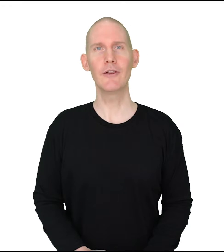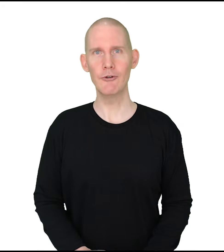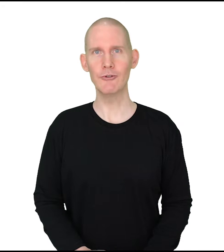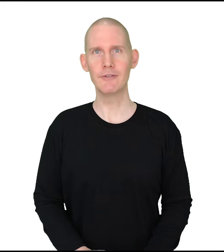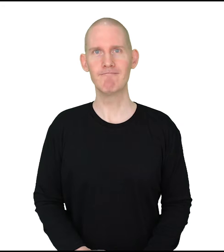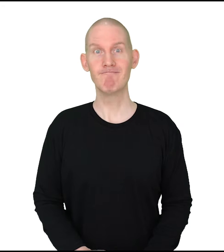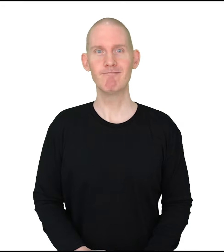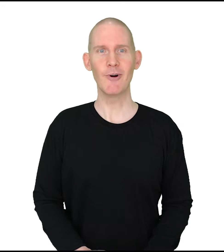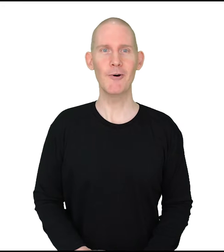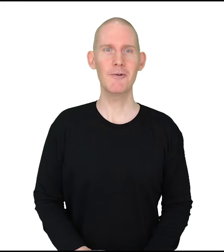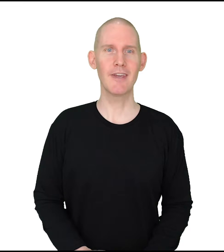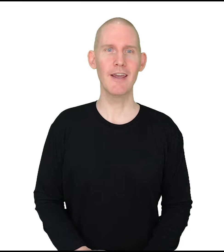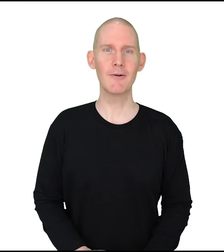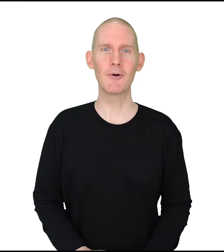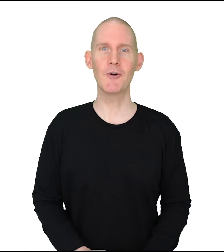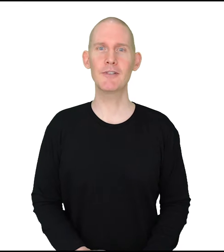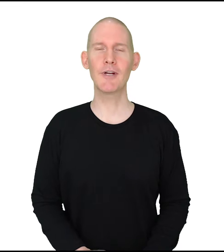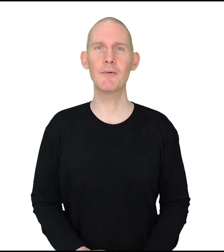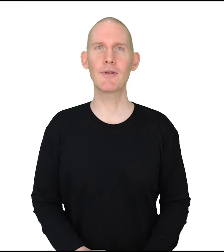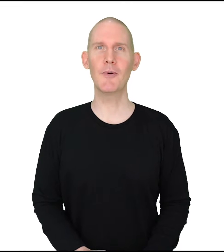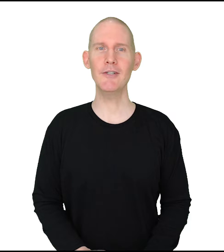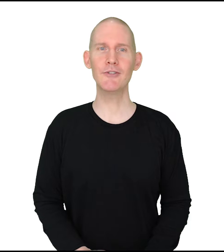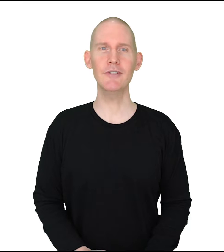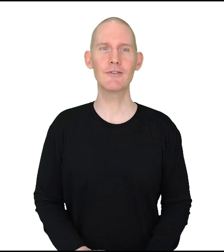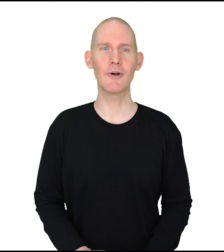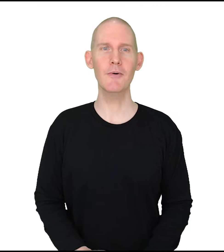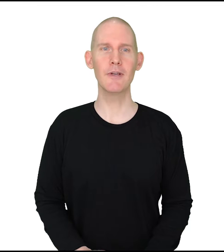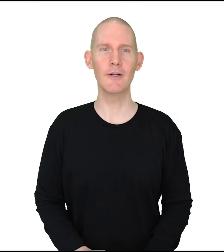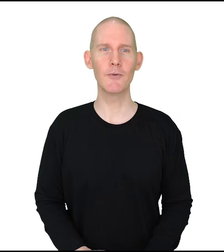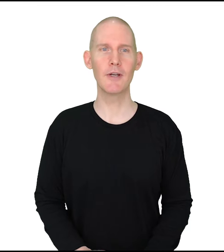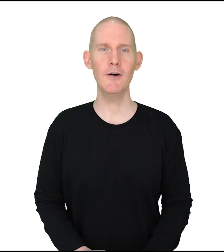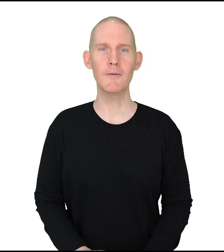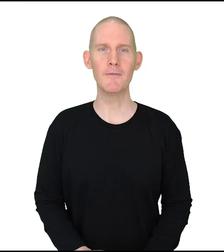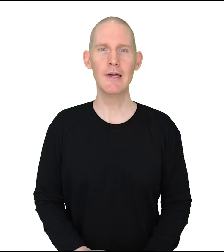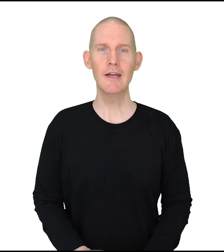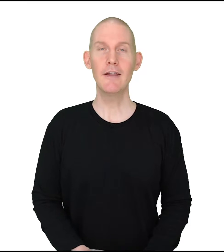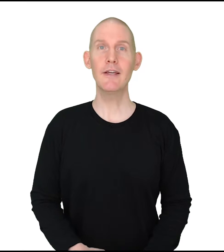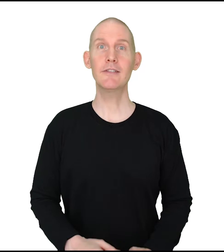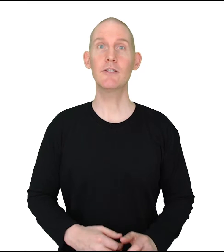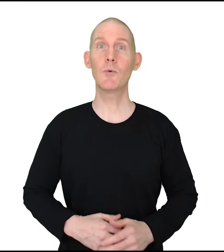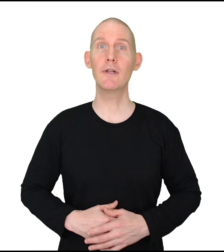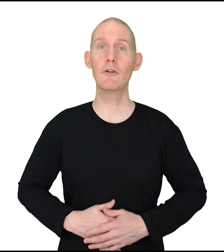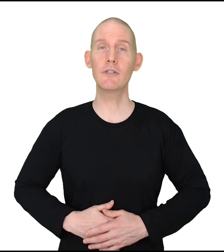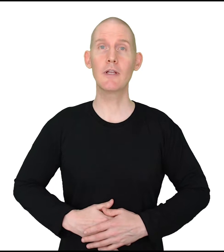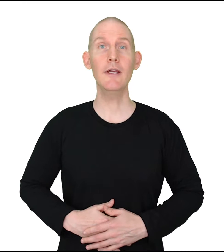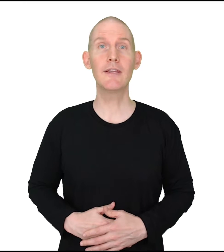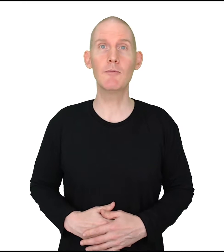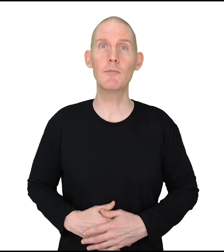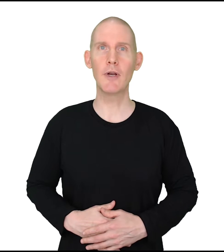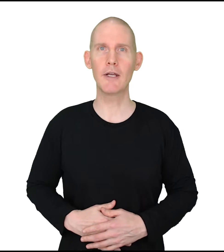lose. Okay, we're going to start with the question, so here we go. This is what it looks like, then we'll break it